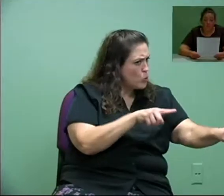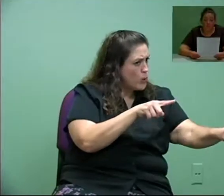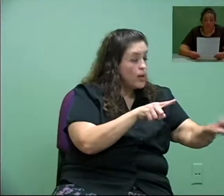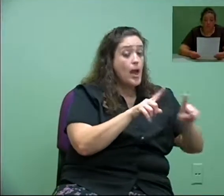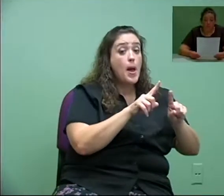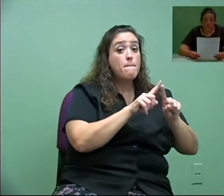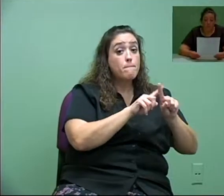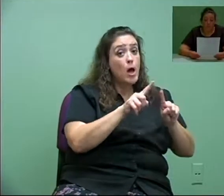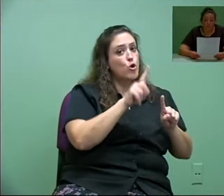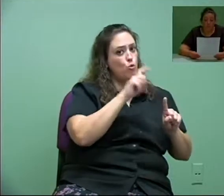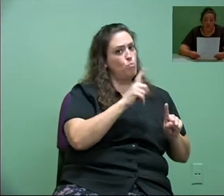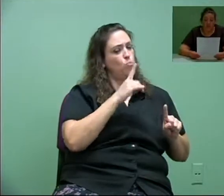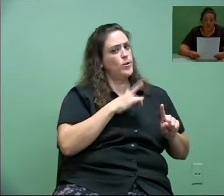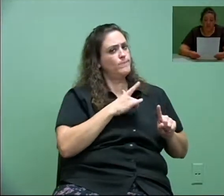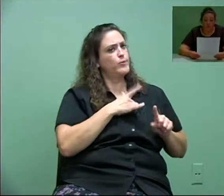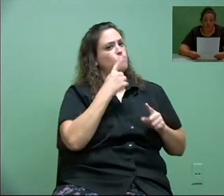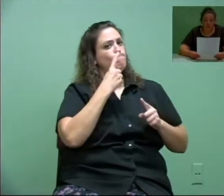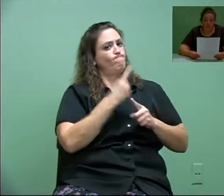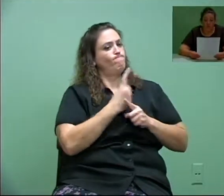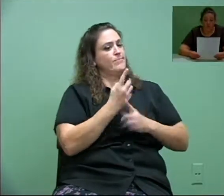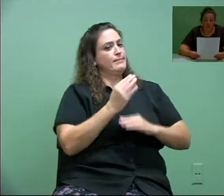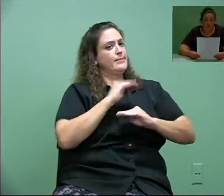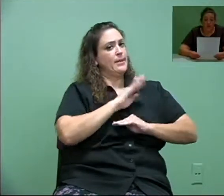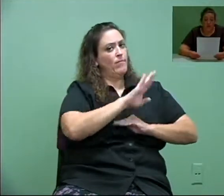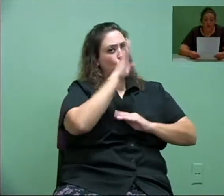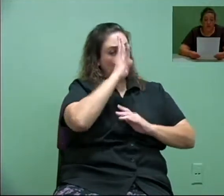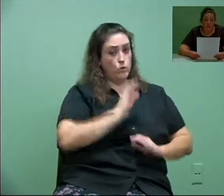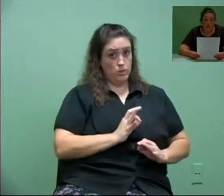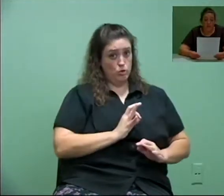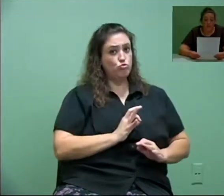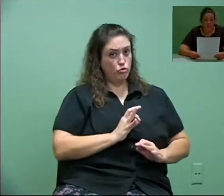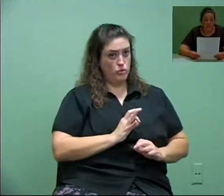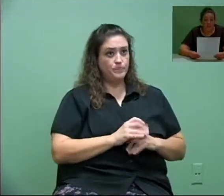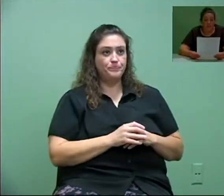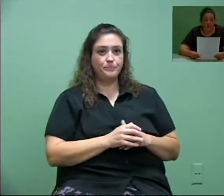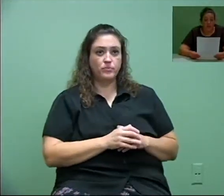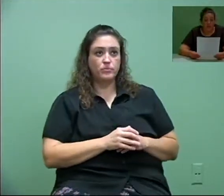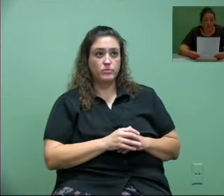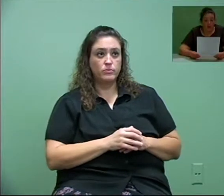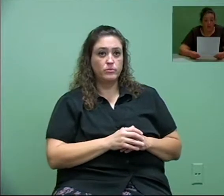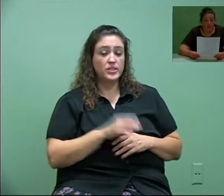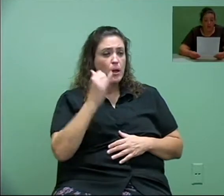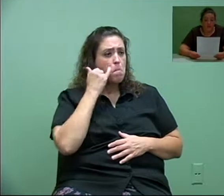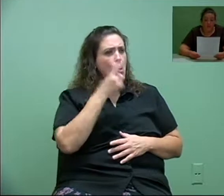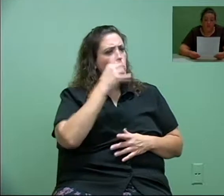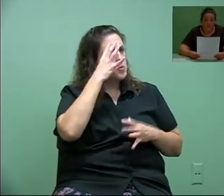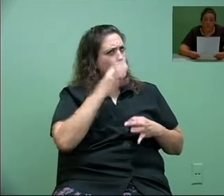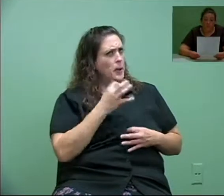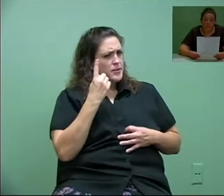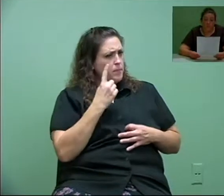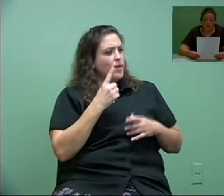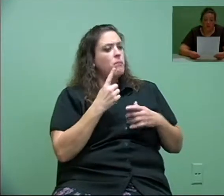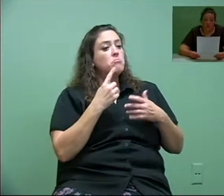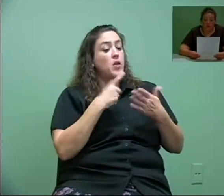a difference of opinion about the evidence or the verdict, do not hesitate to change your mind